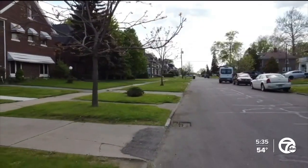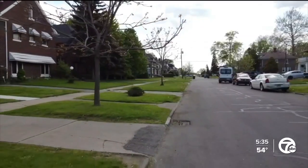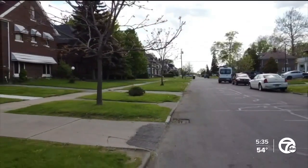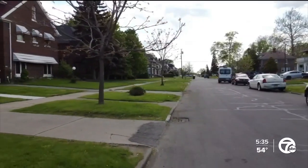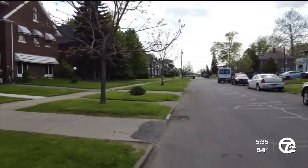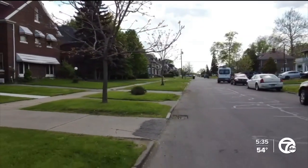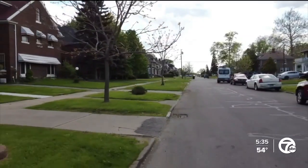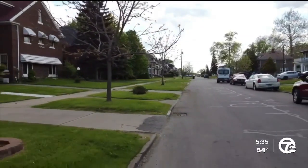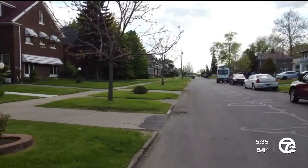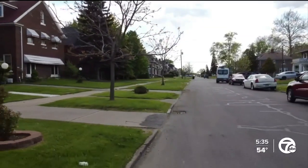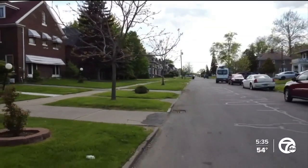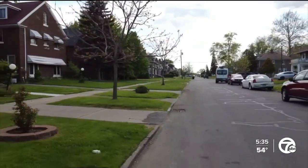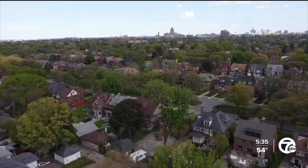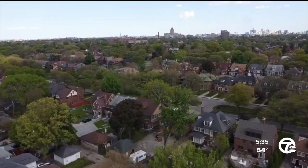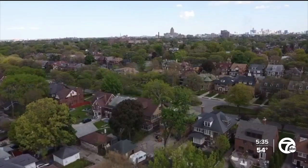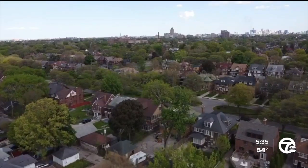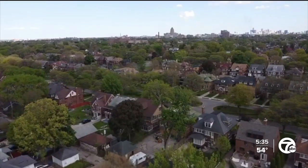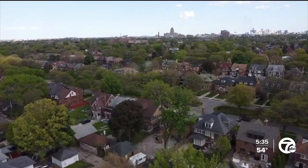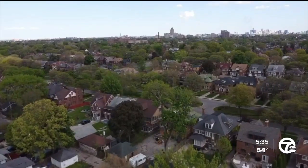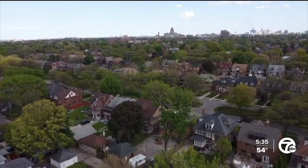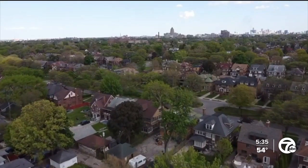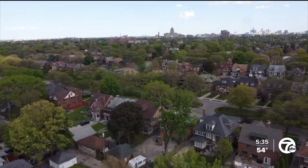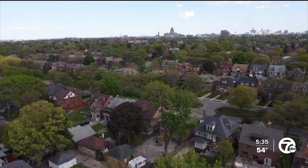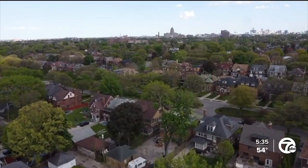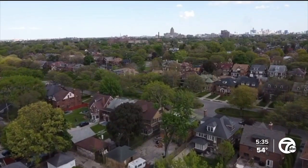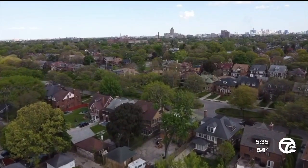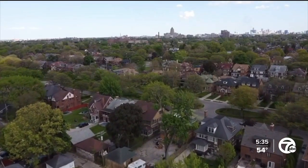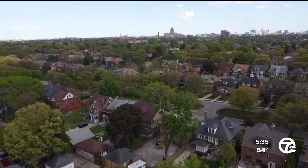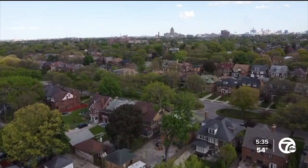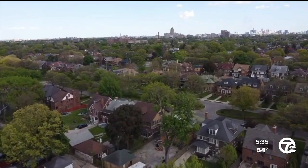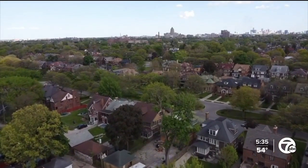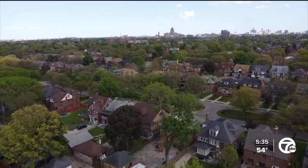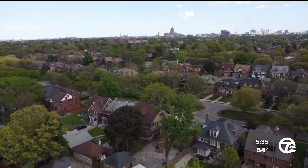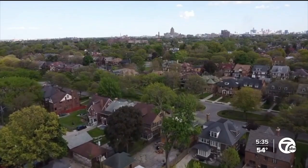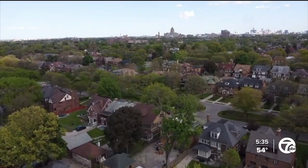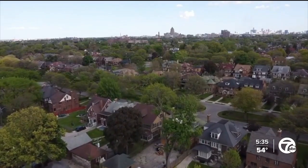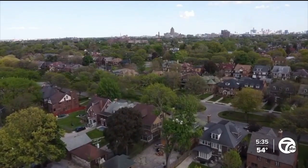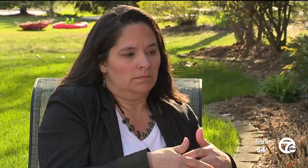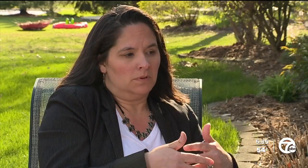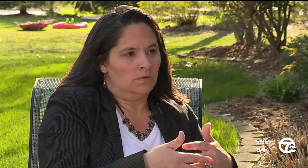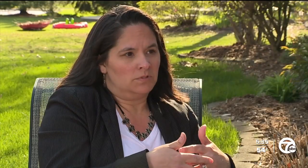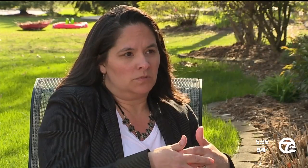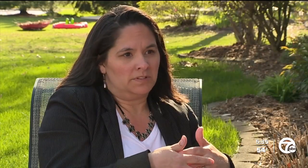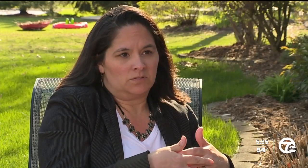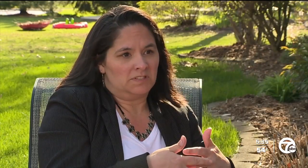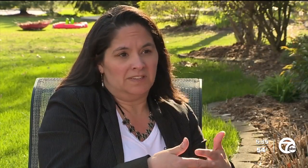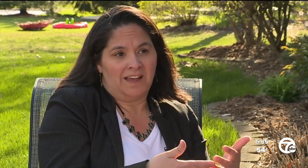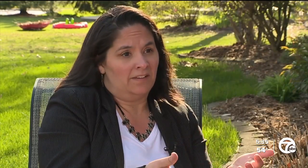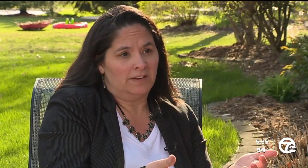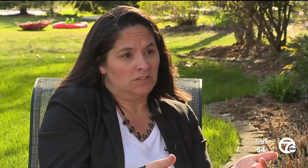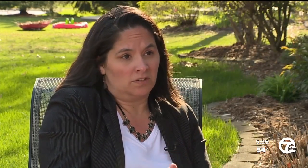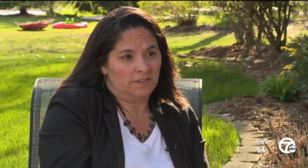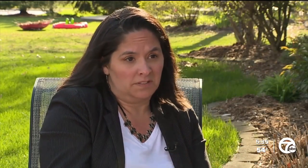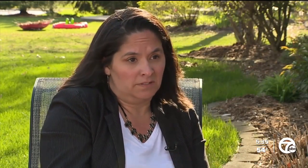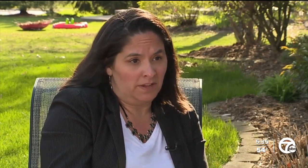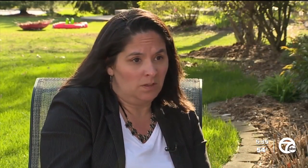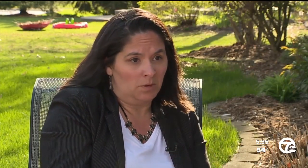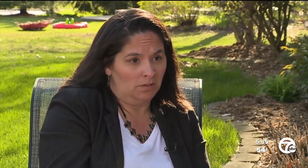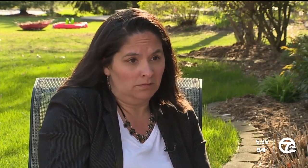parents across Metro Detroit say the resources are severely lagging. The homeschool district didn't have any services available. They